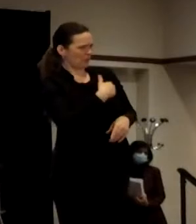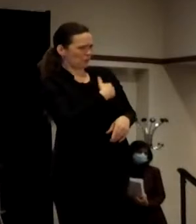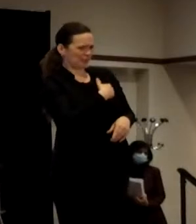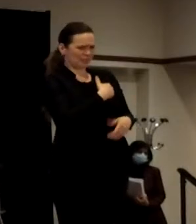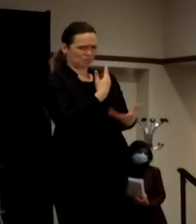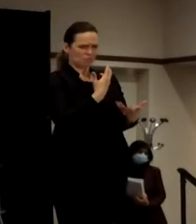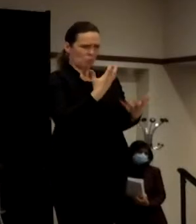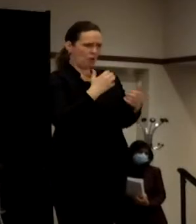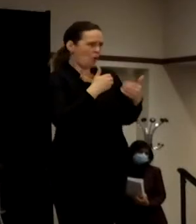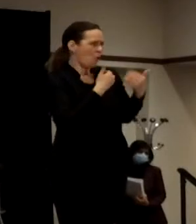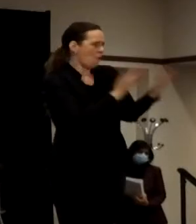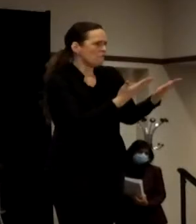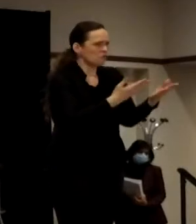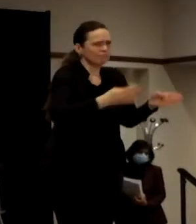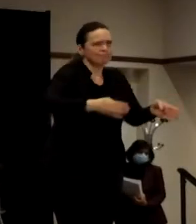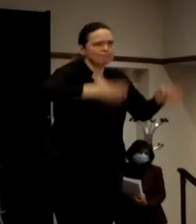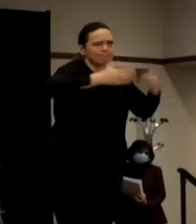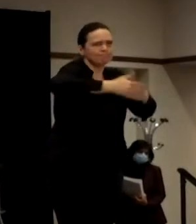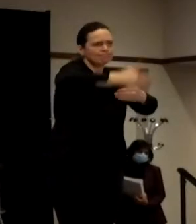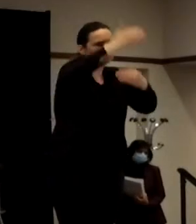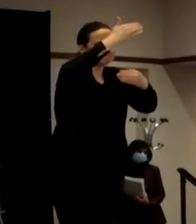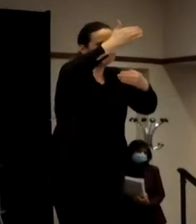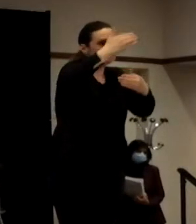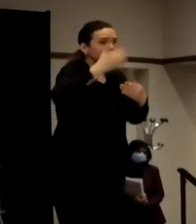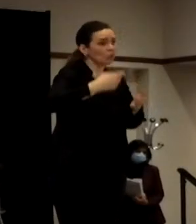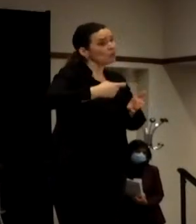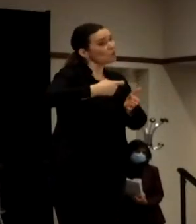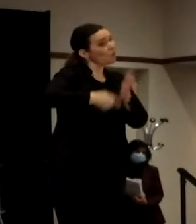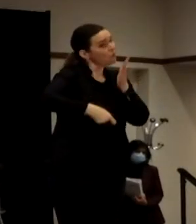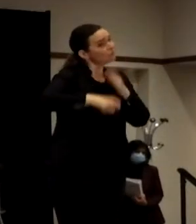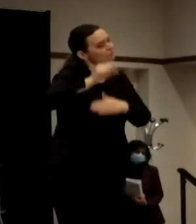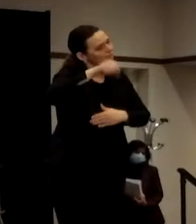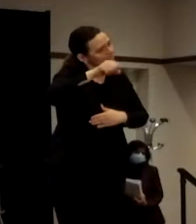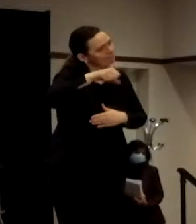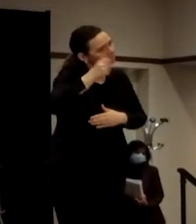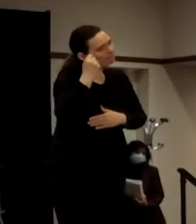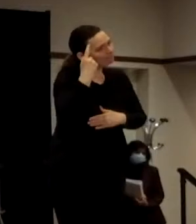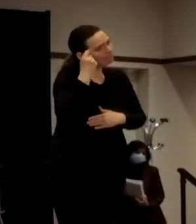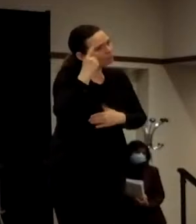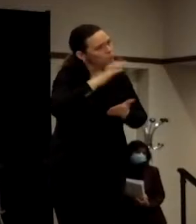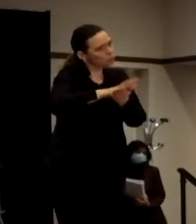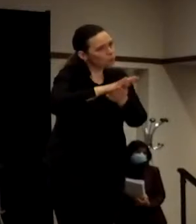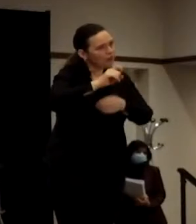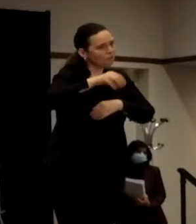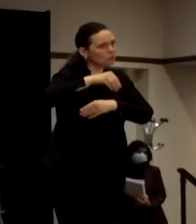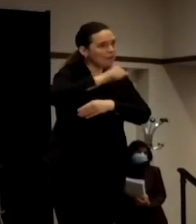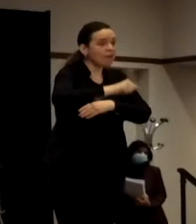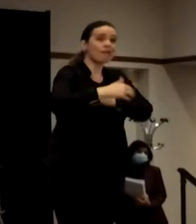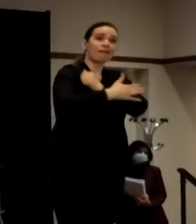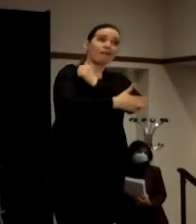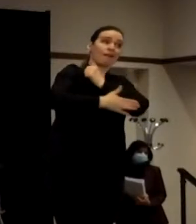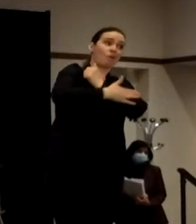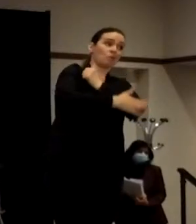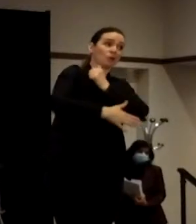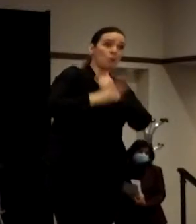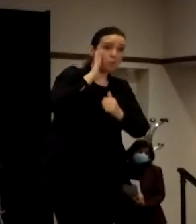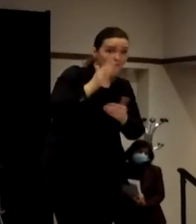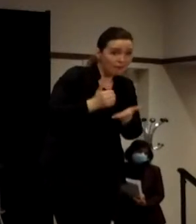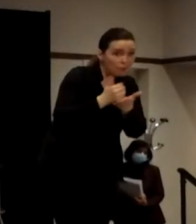have a cost to it, the county will pay for the partitions for any district that needs